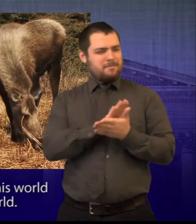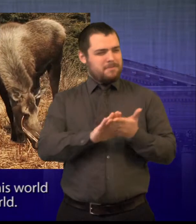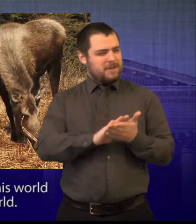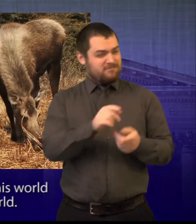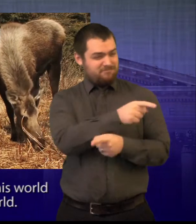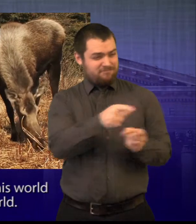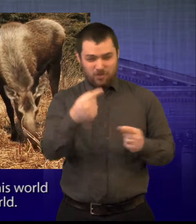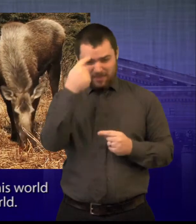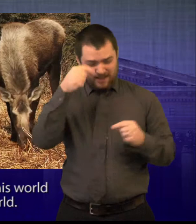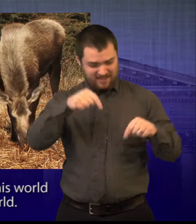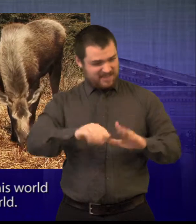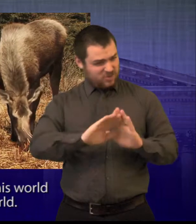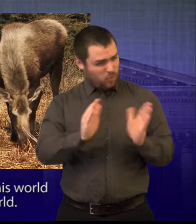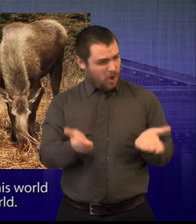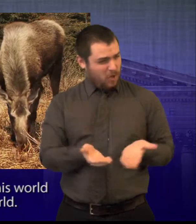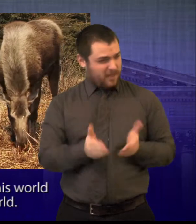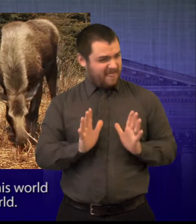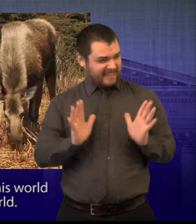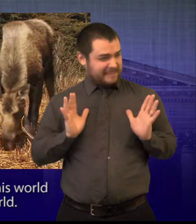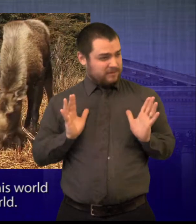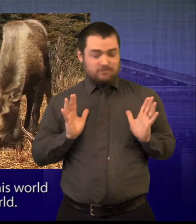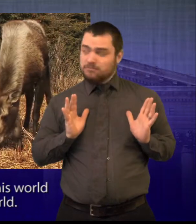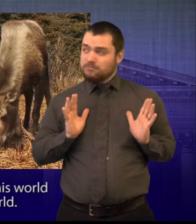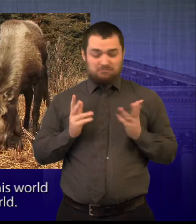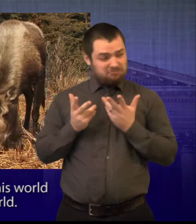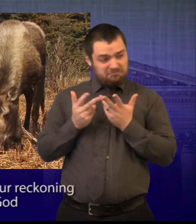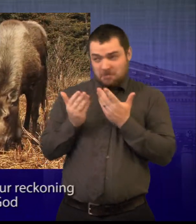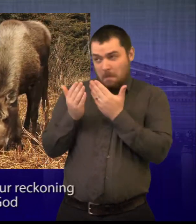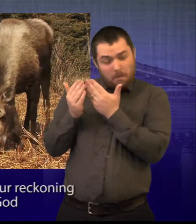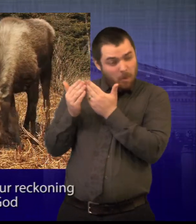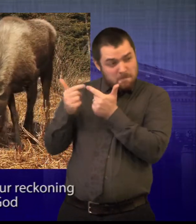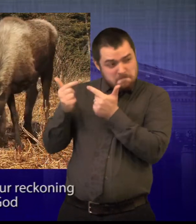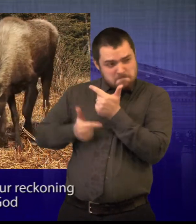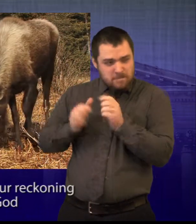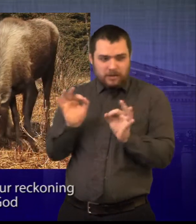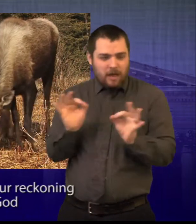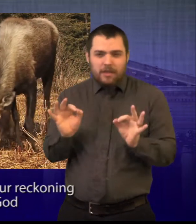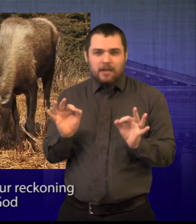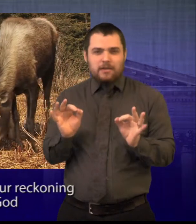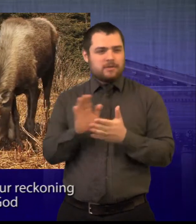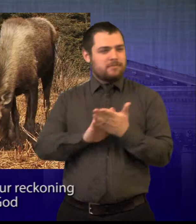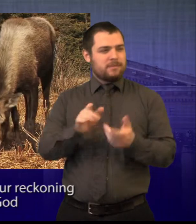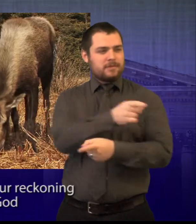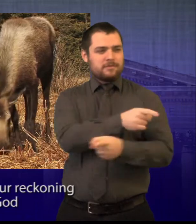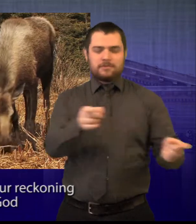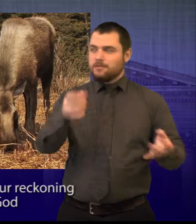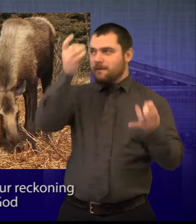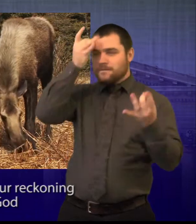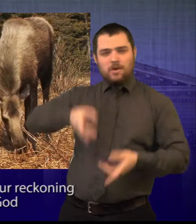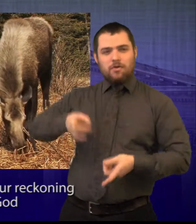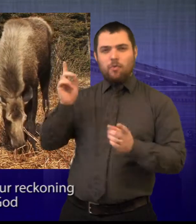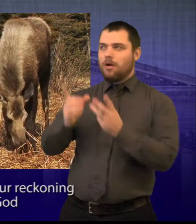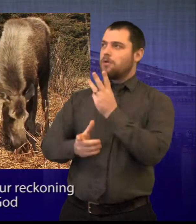view this world as a purely material world. It is because we have left out of our reckoning